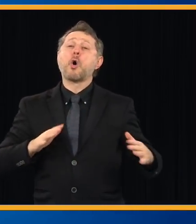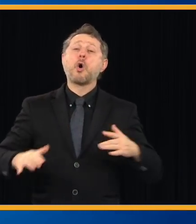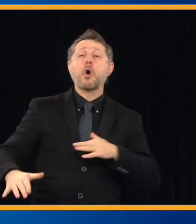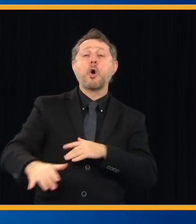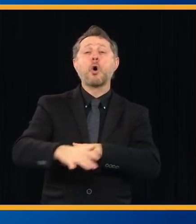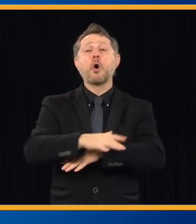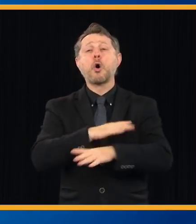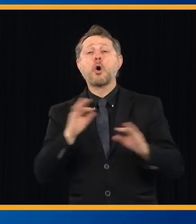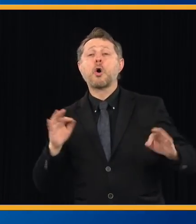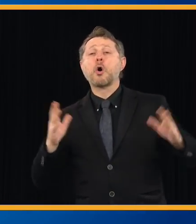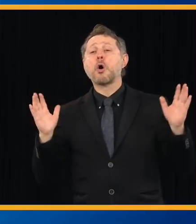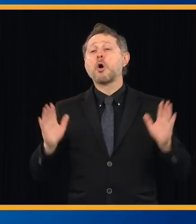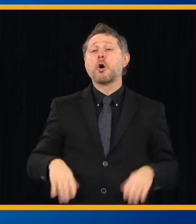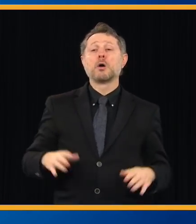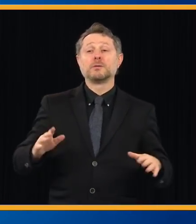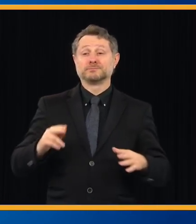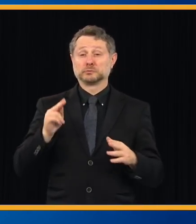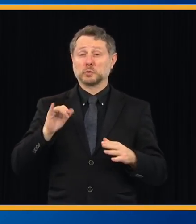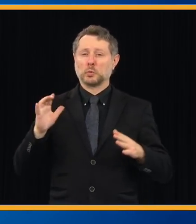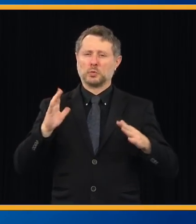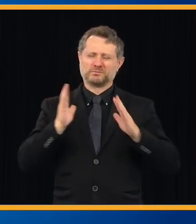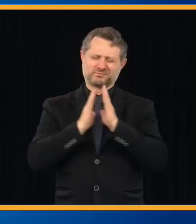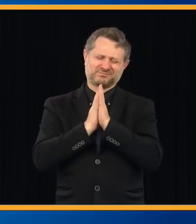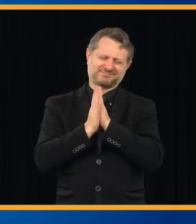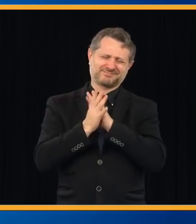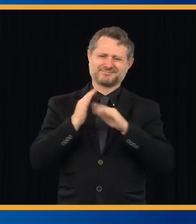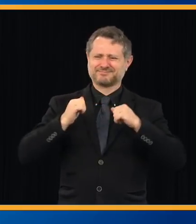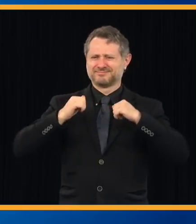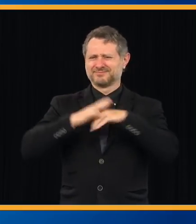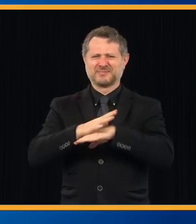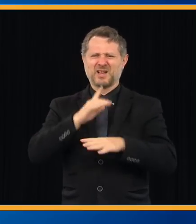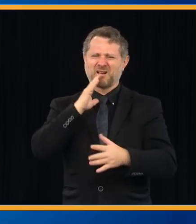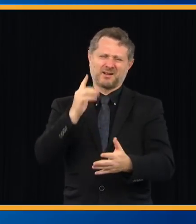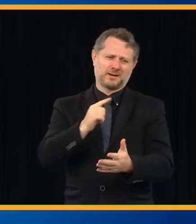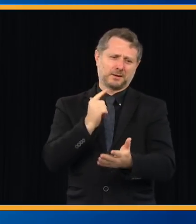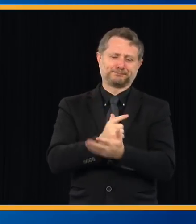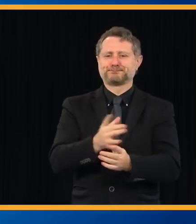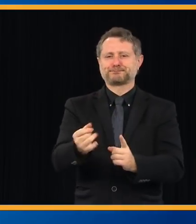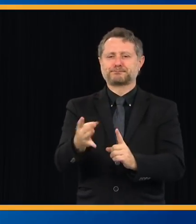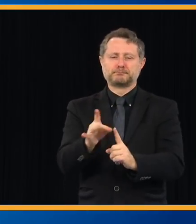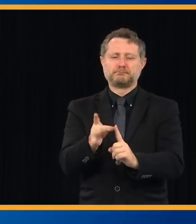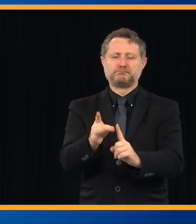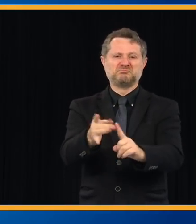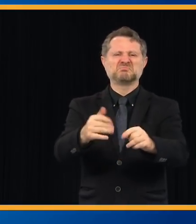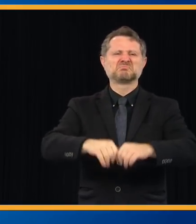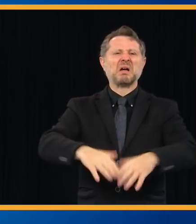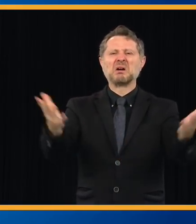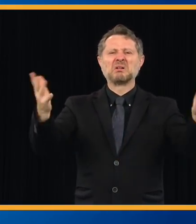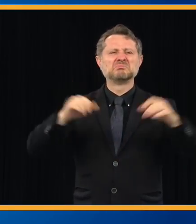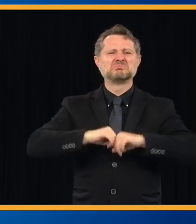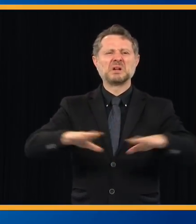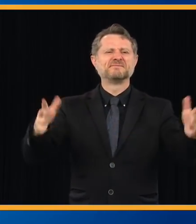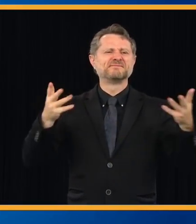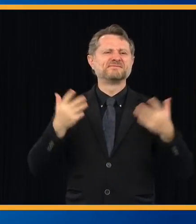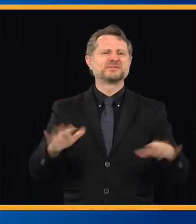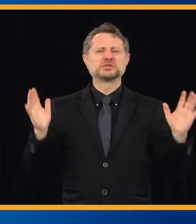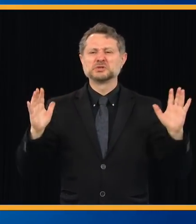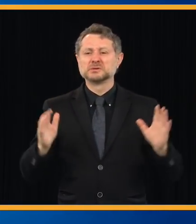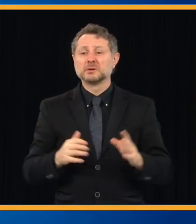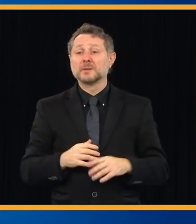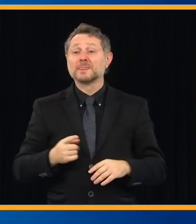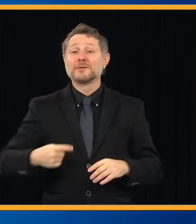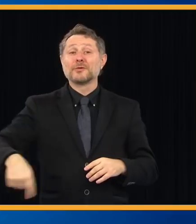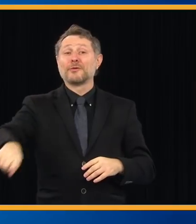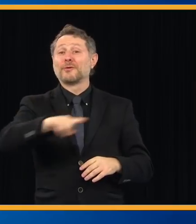this dense environment. You're going to have the virus spread. And that's exactly what happened. And many of those people